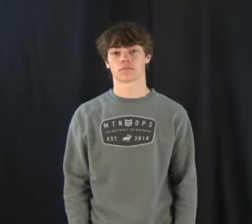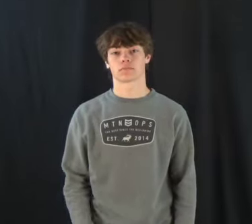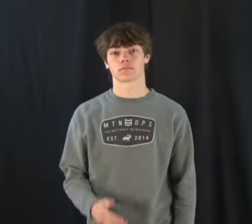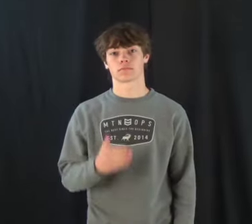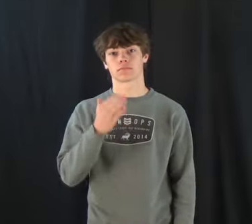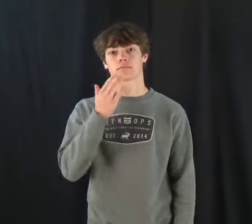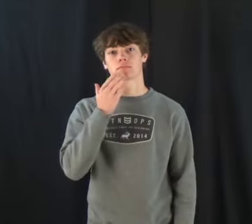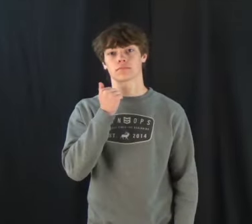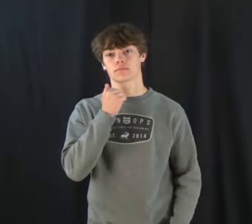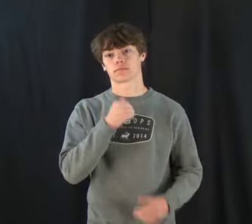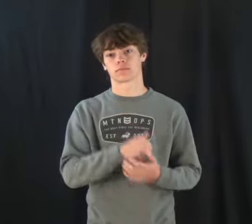Oh, honey